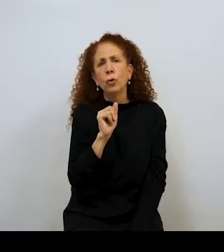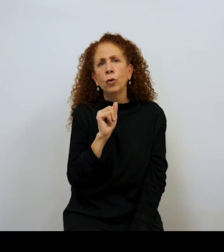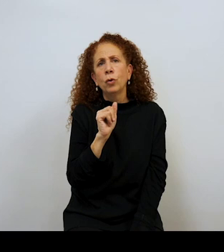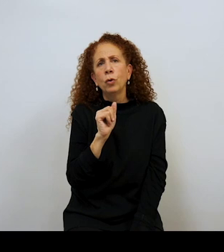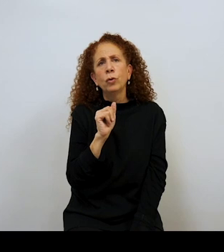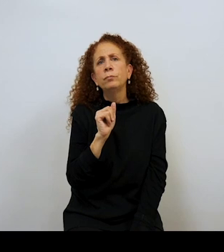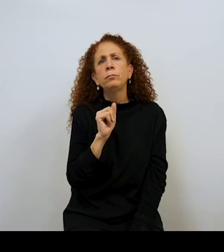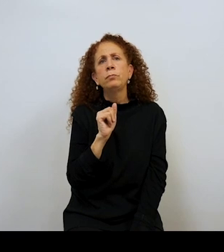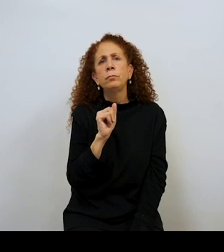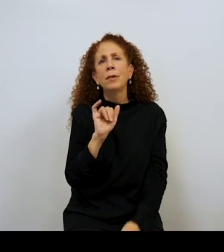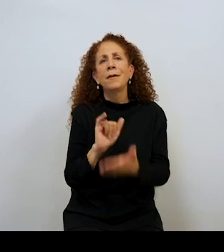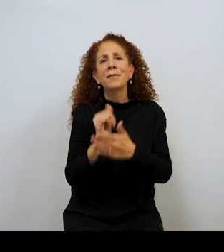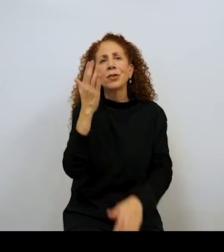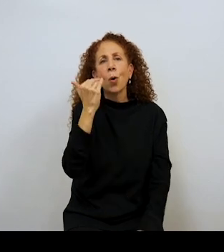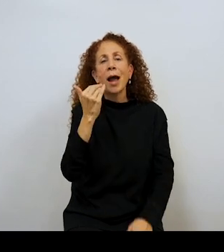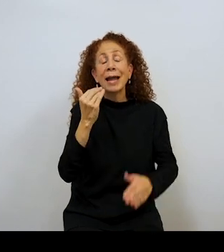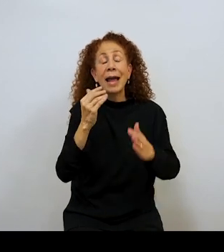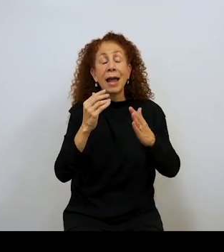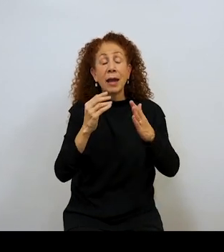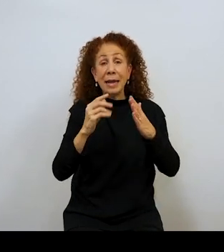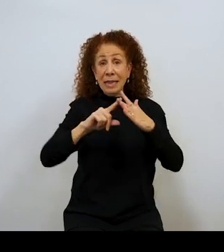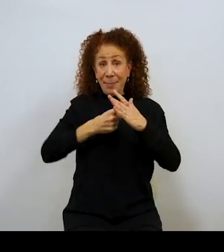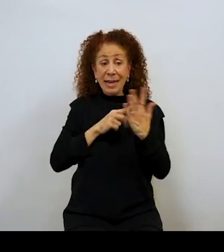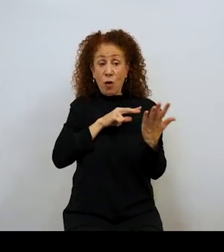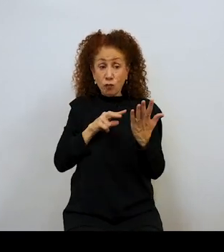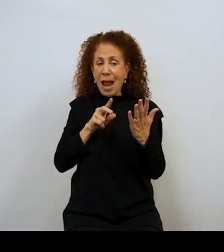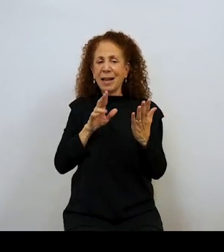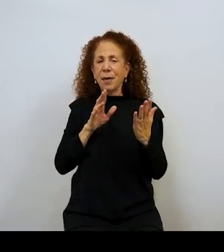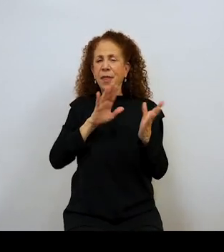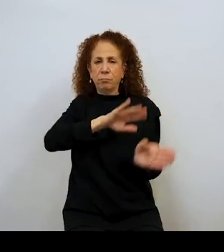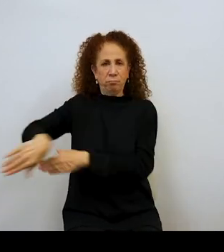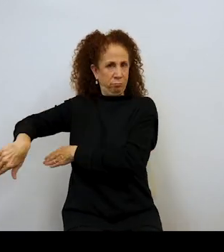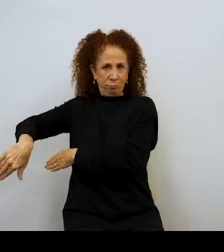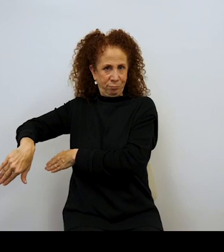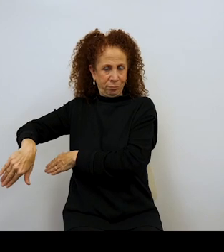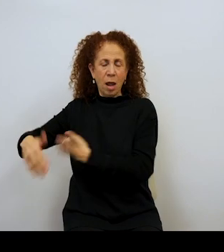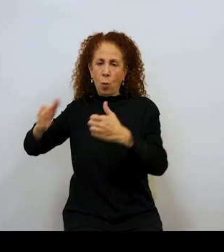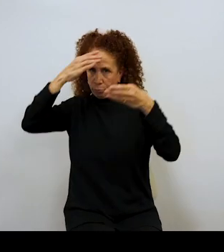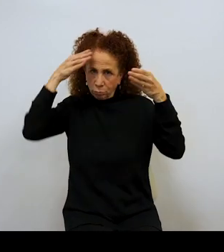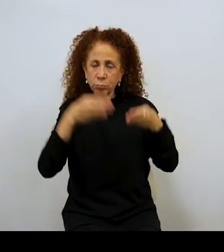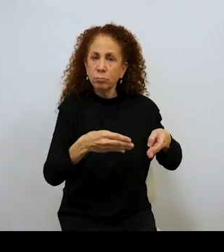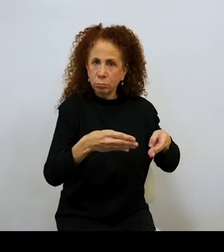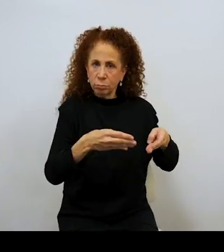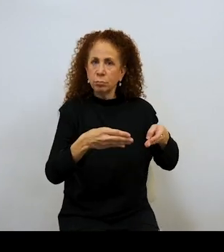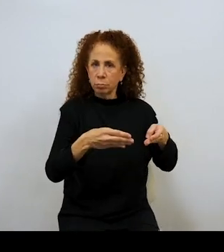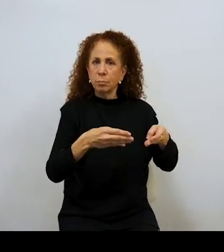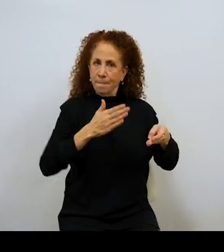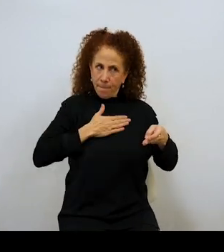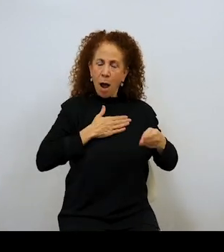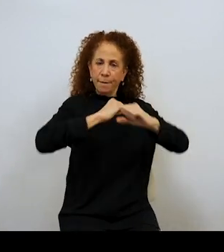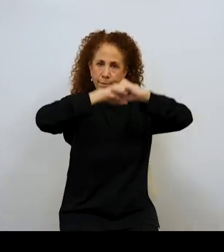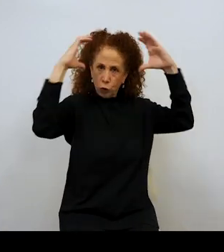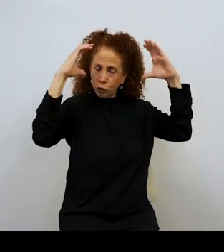why after the very initial stages, I barely read anything anyone had written on Antigone, because I just wanted to do my